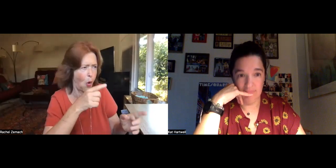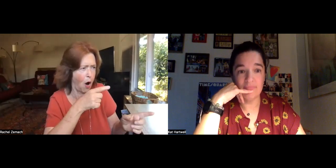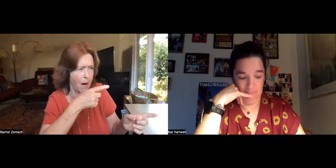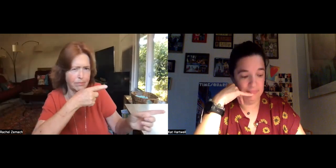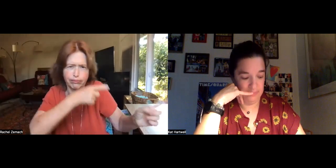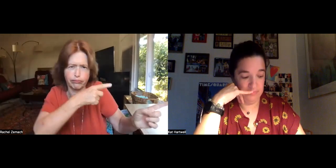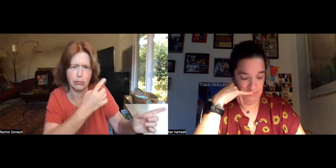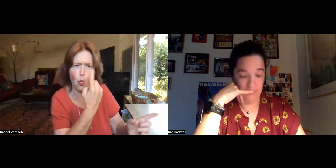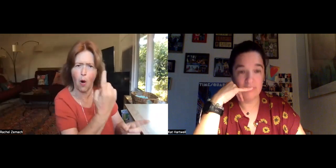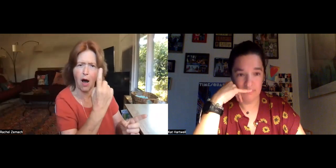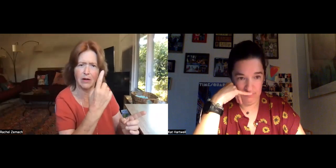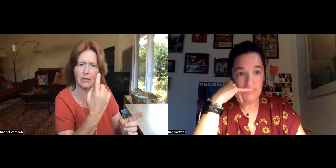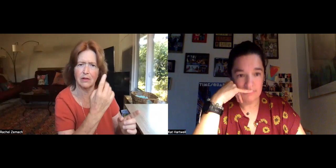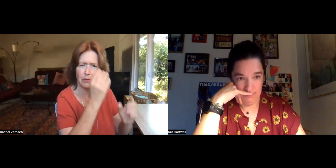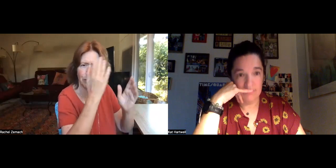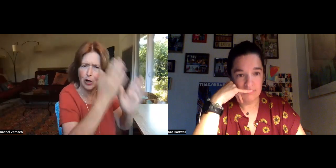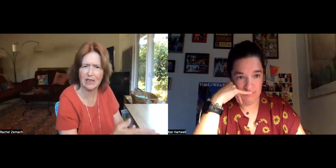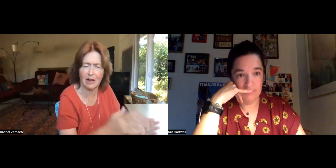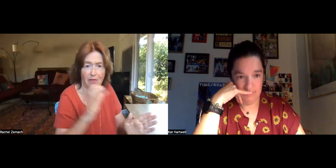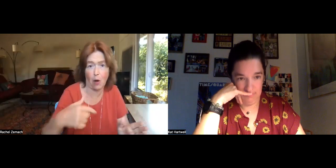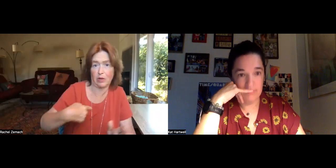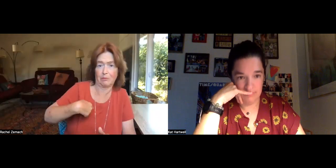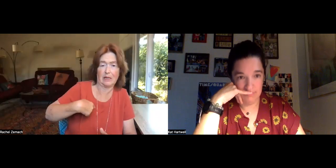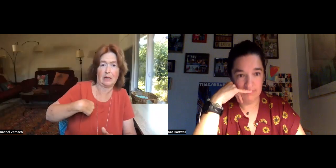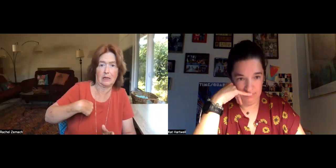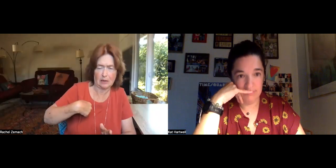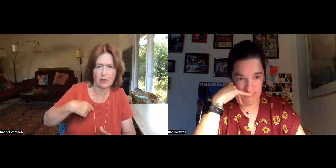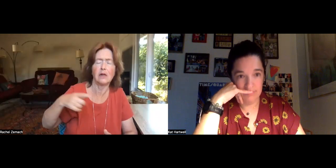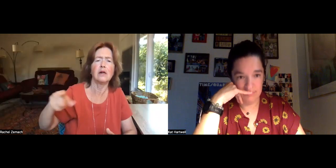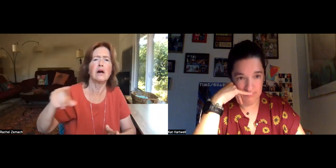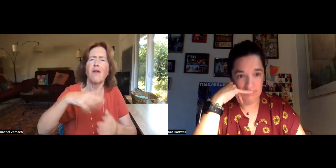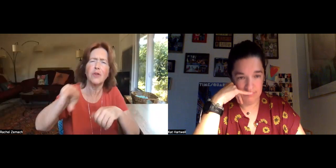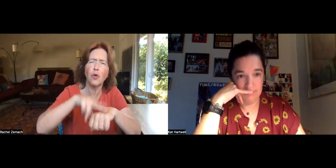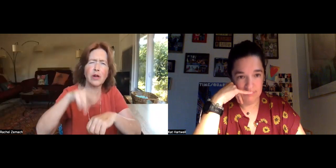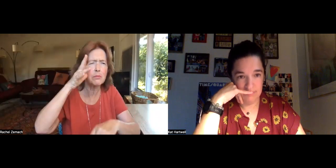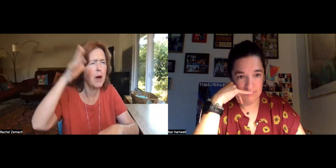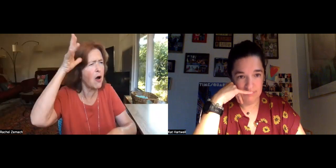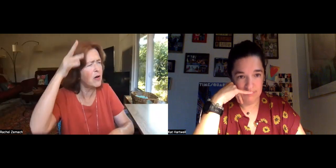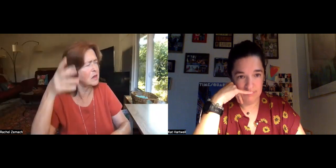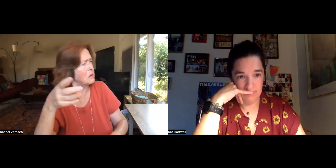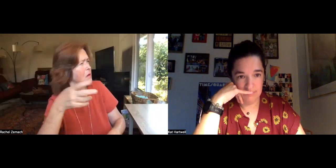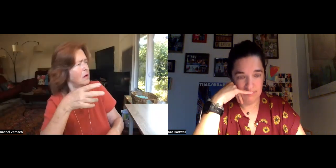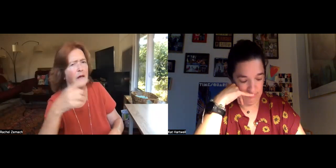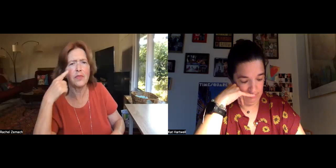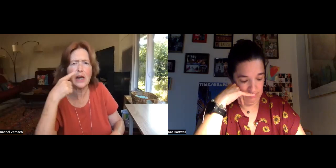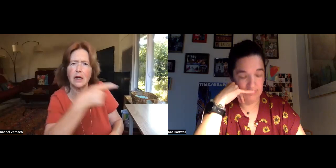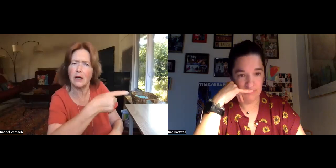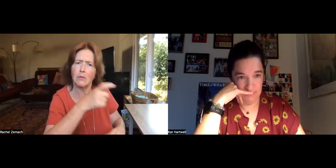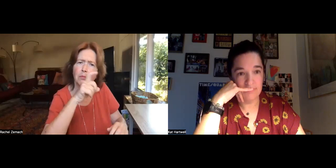or one person, that was me. Could parents think